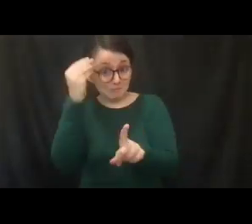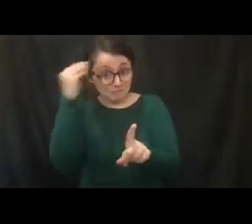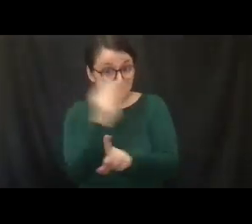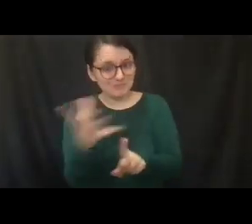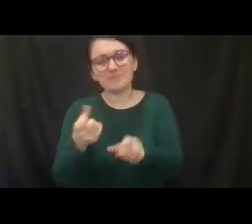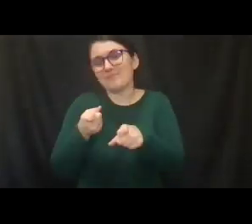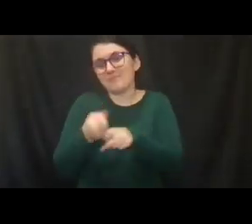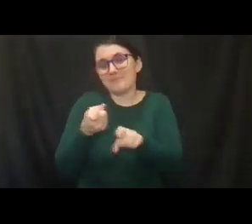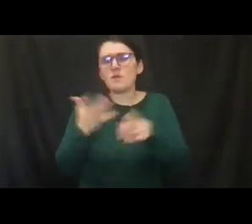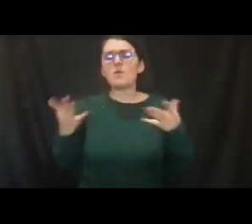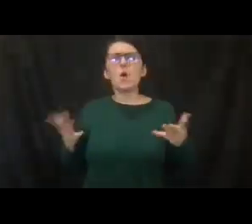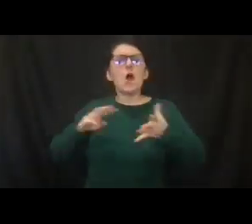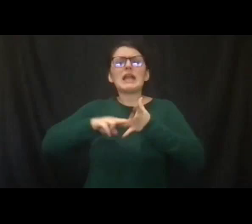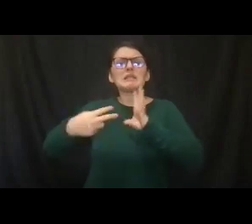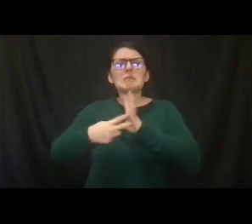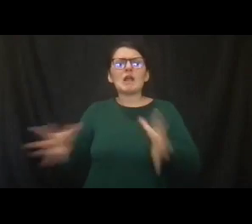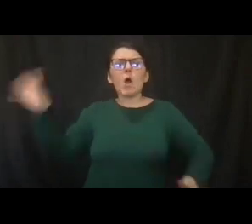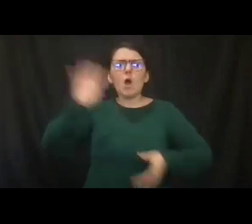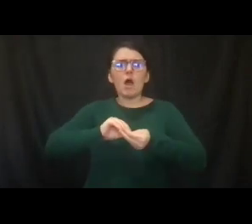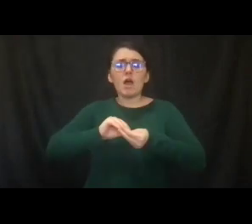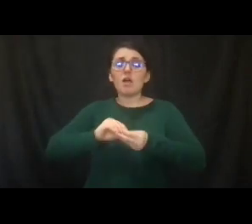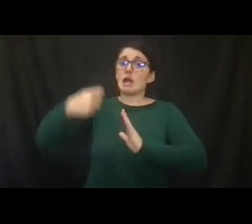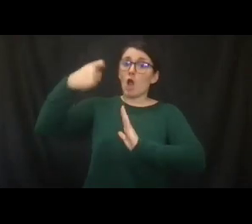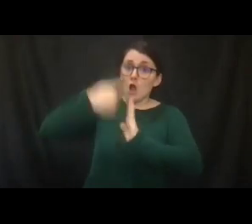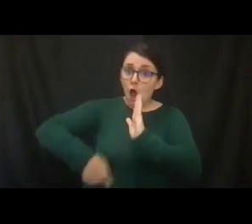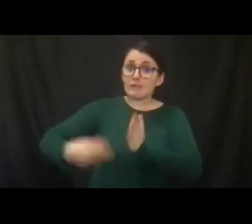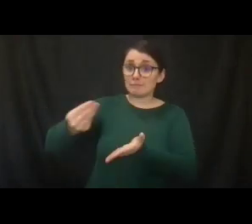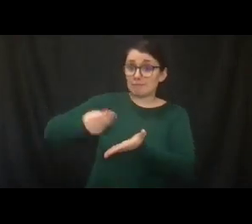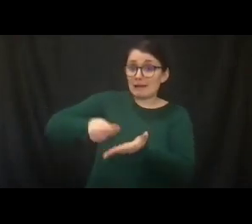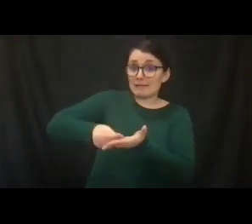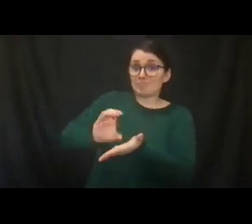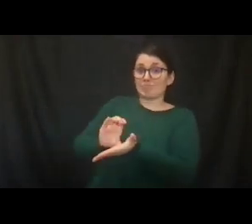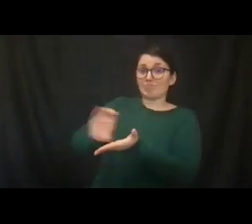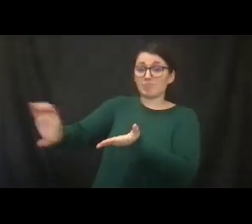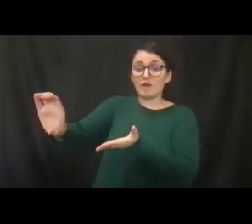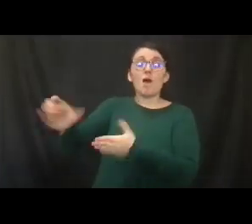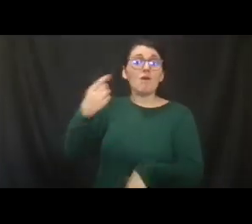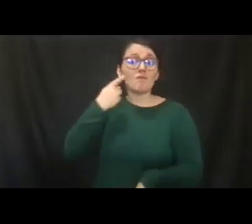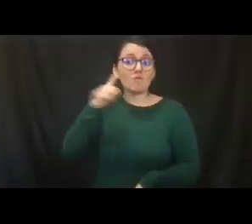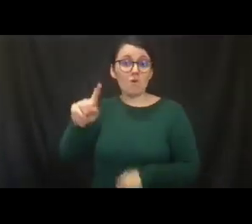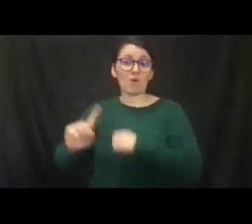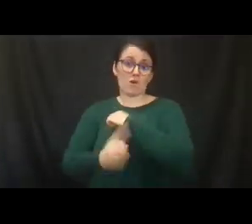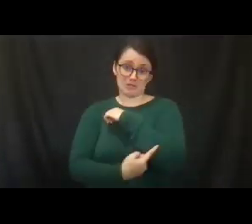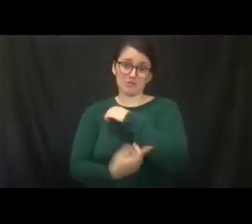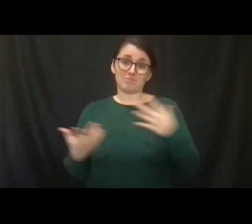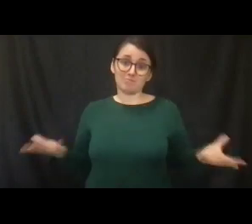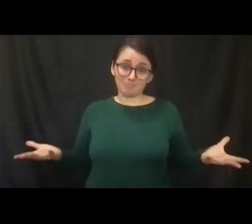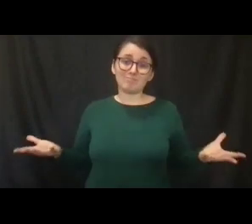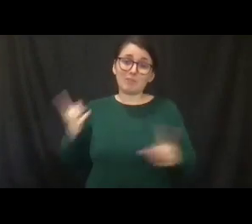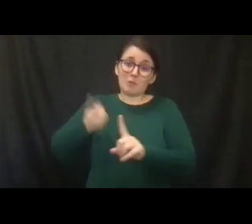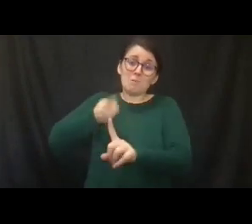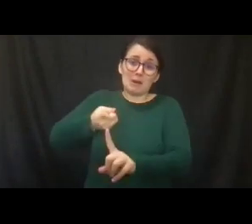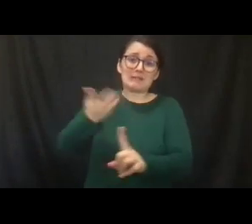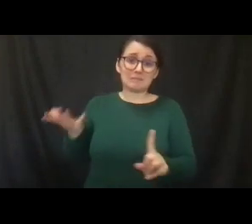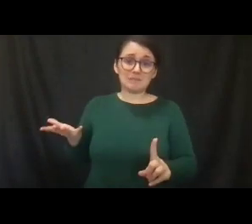that mean? Well, it means that it costs money to throw away garbage. Either if